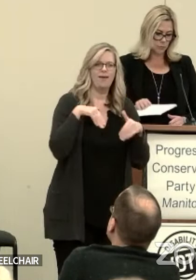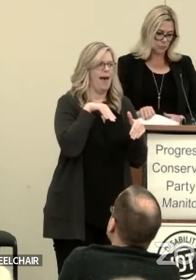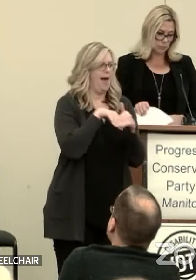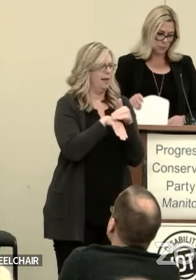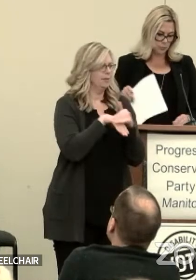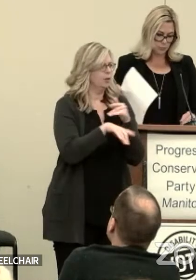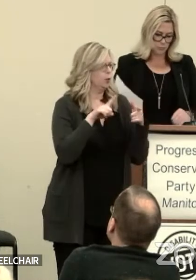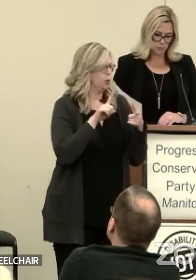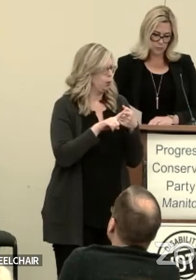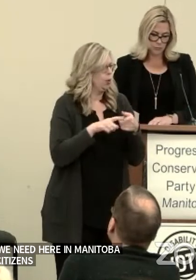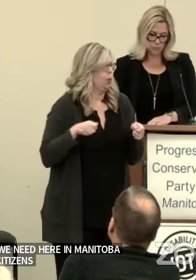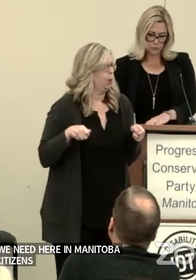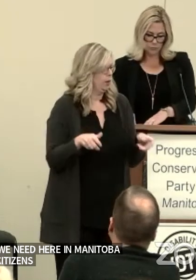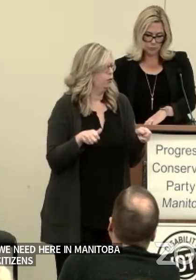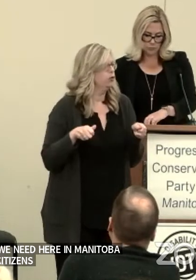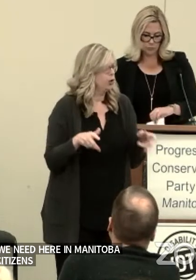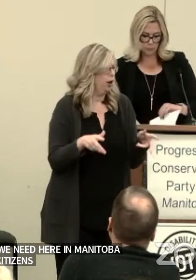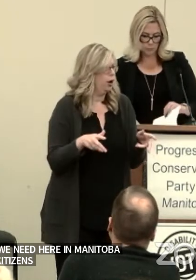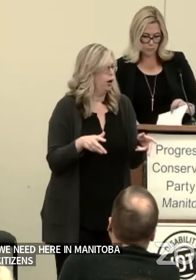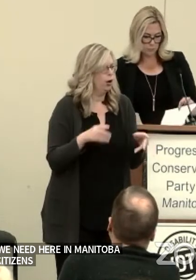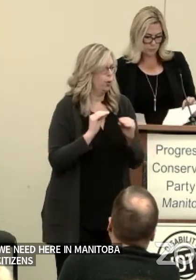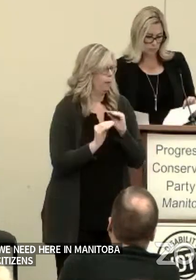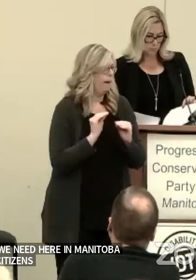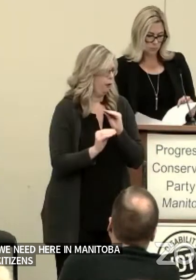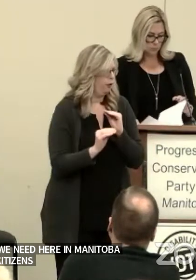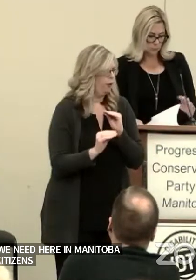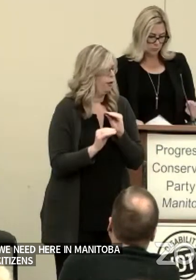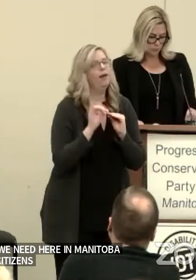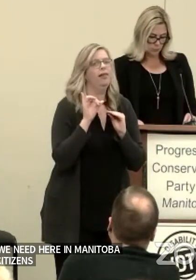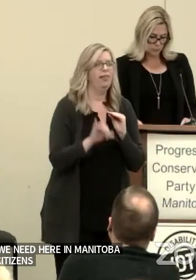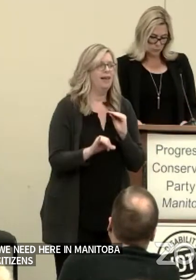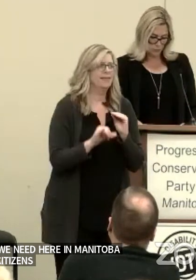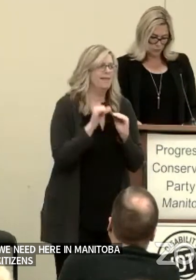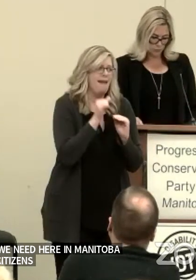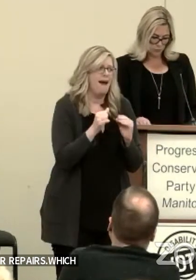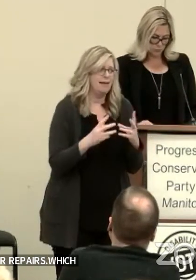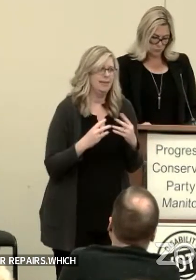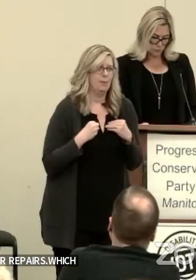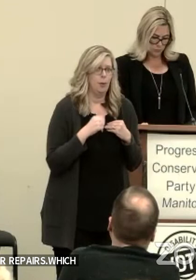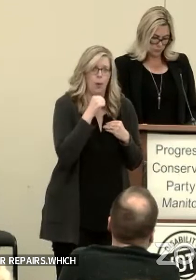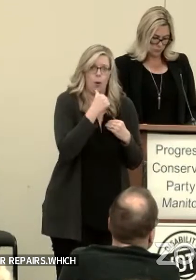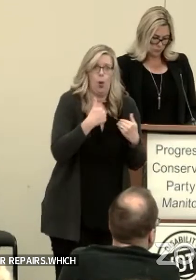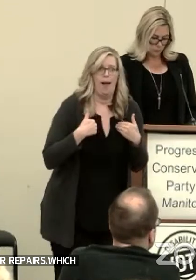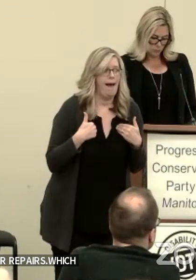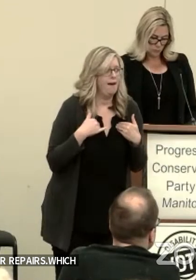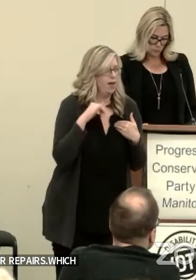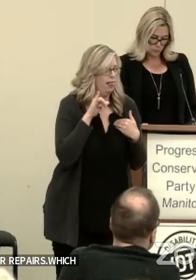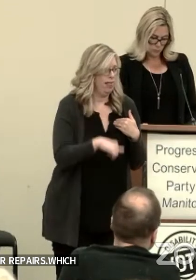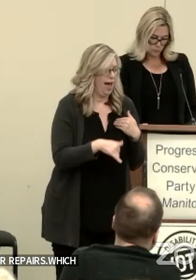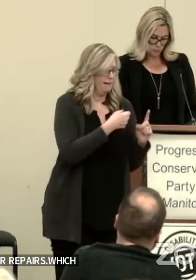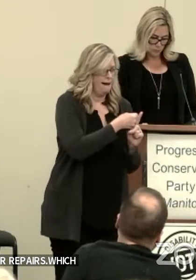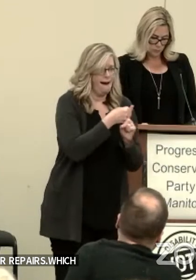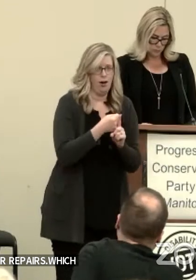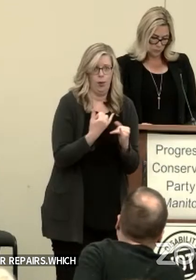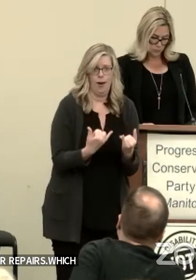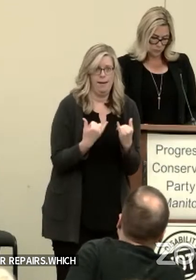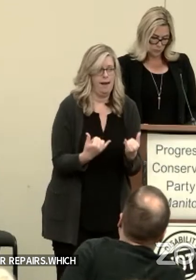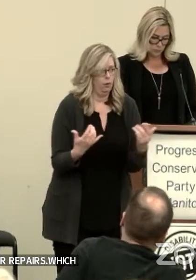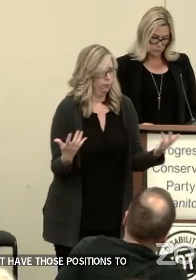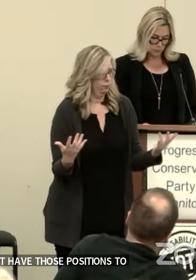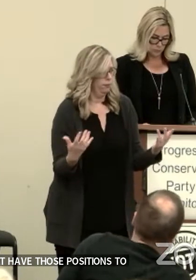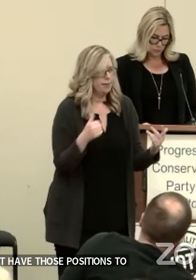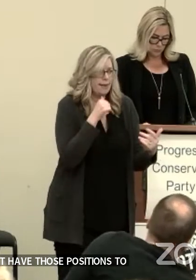to wheelchair repairs, which is simply unacceptable that we don't have those positions to begin with. We